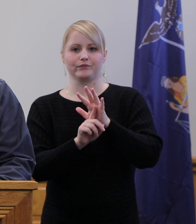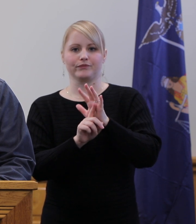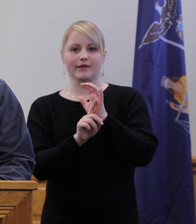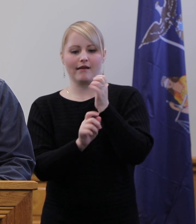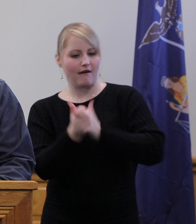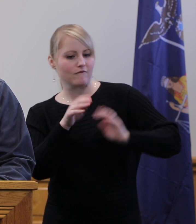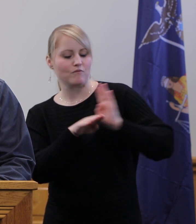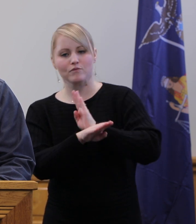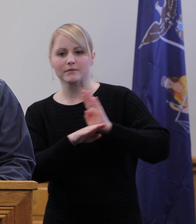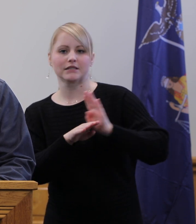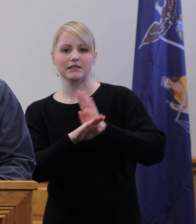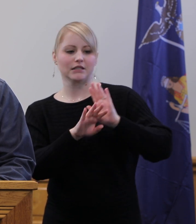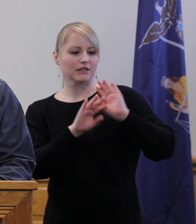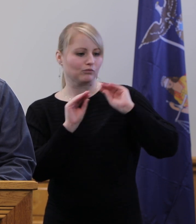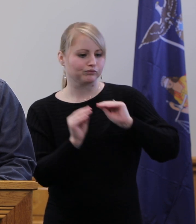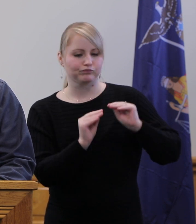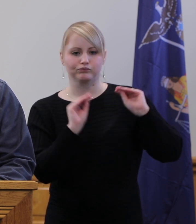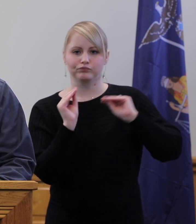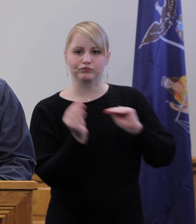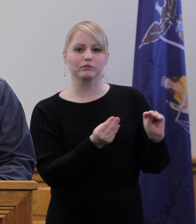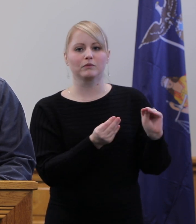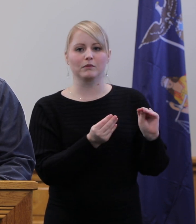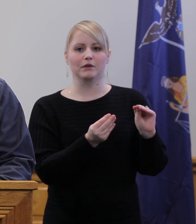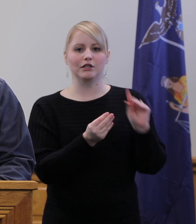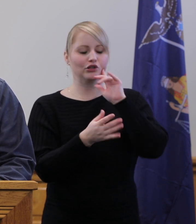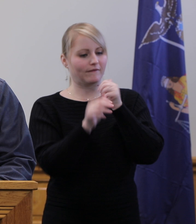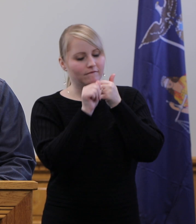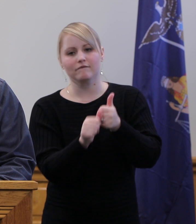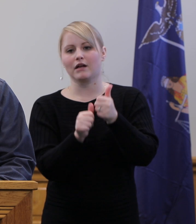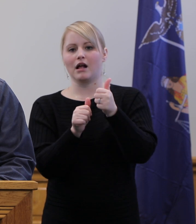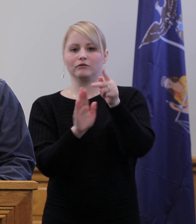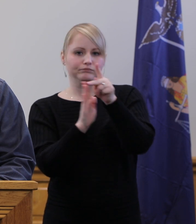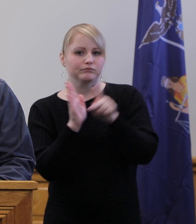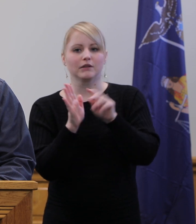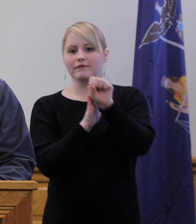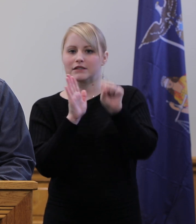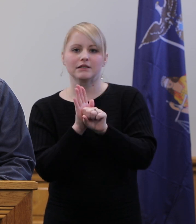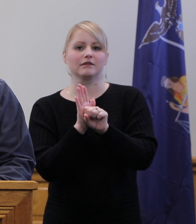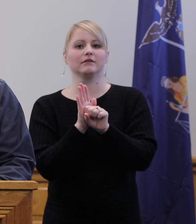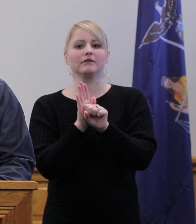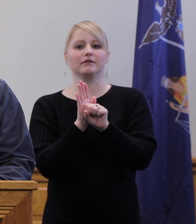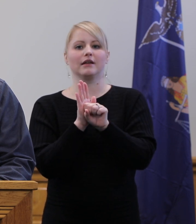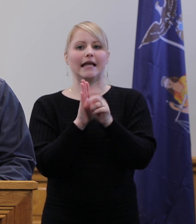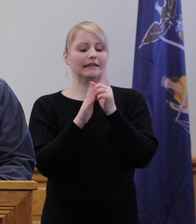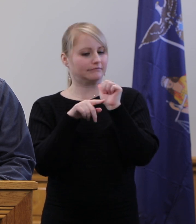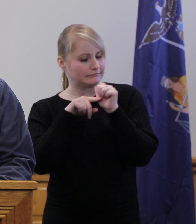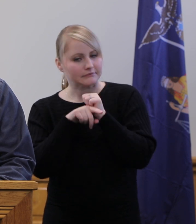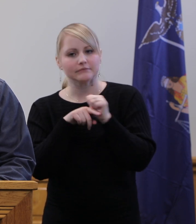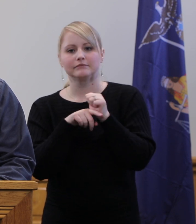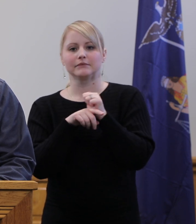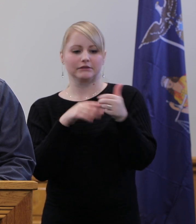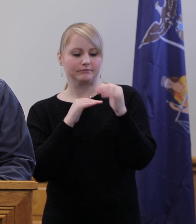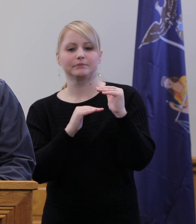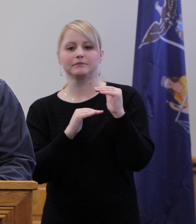and organization should be complying with the state and local directives, and all residents should keep practicing preventative measures for